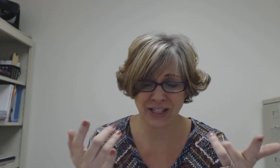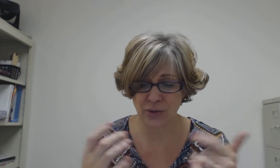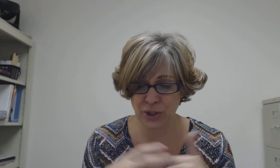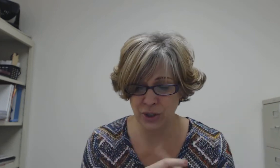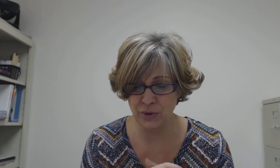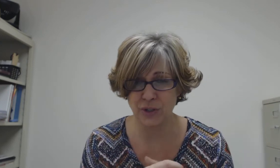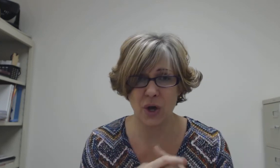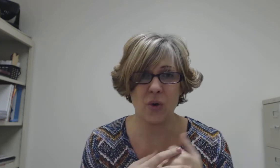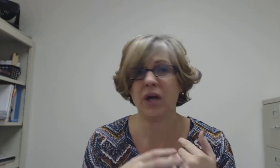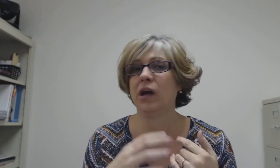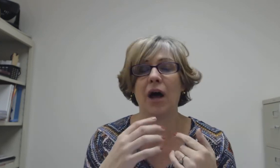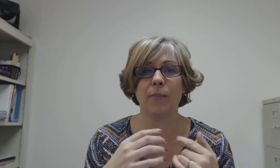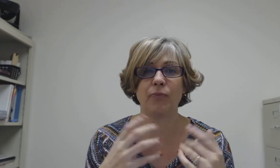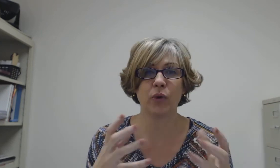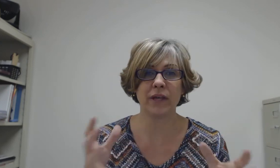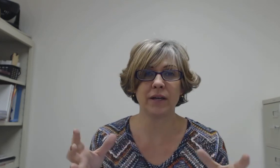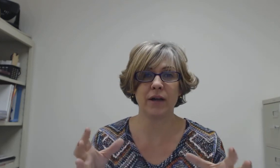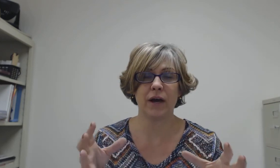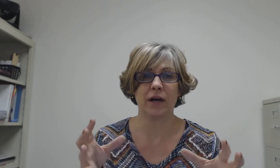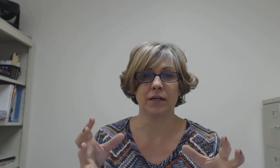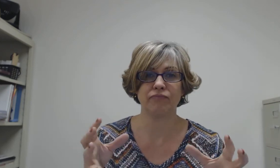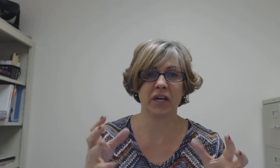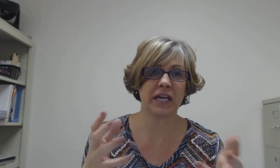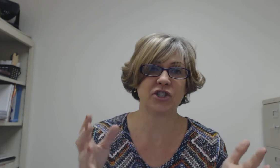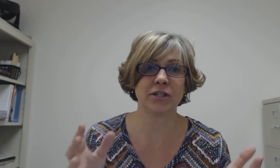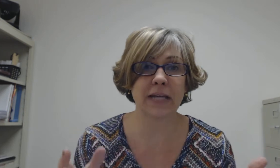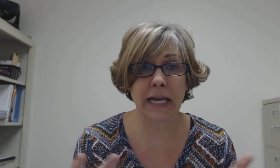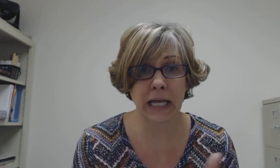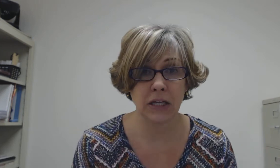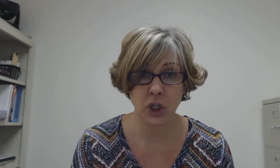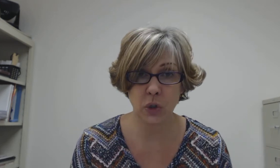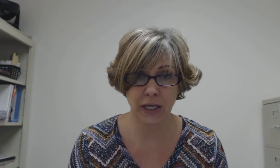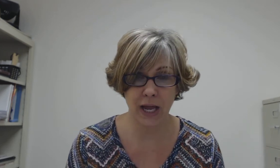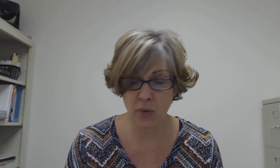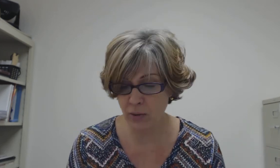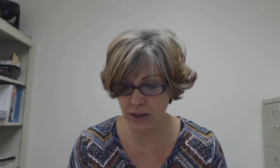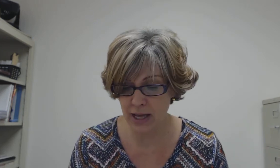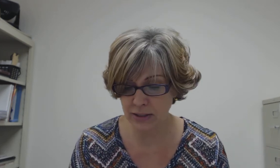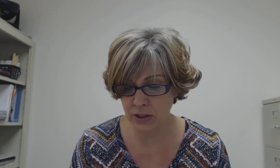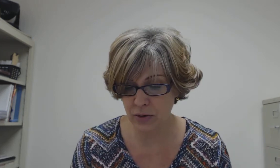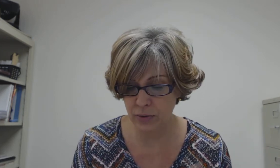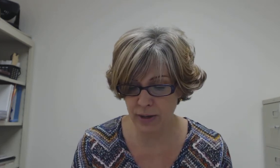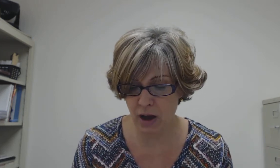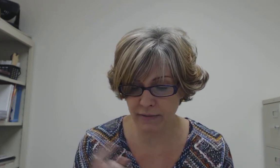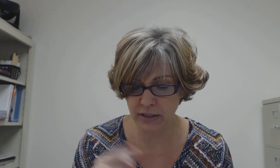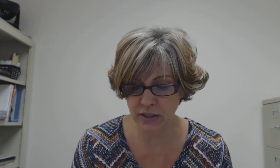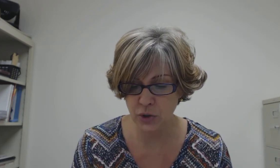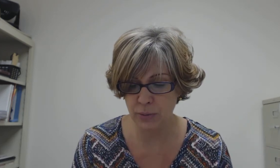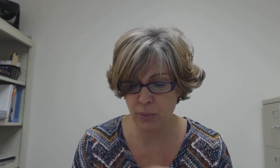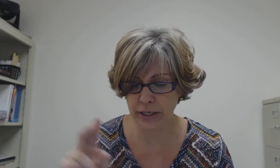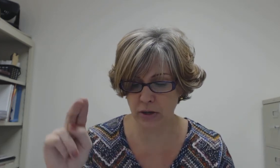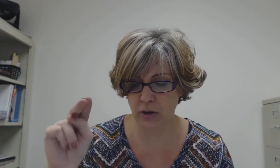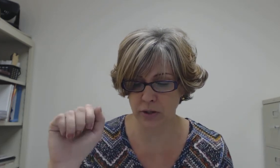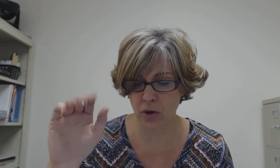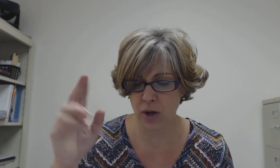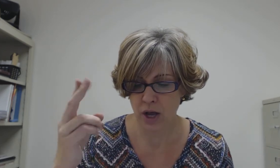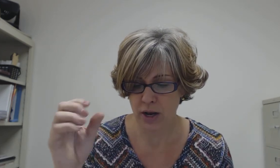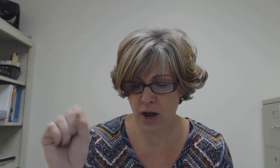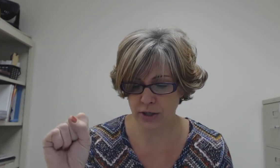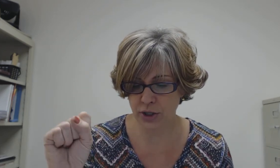though too. So within a kitchen setting, you could get away with that. So it would be obvious because you could point also.